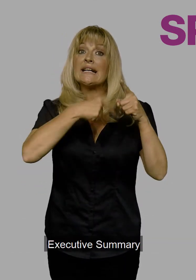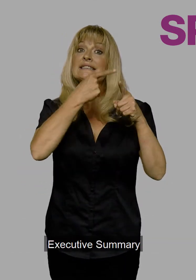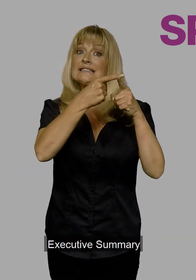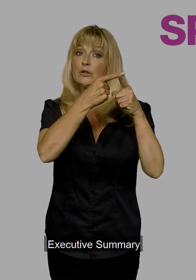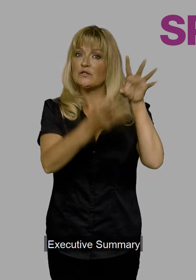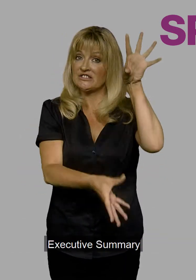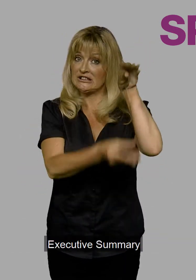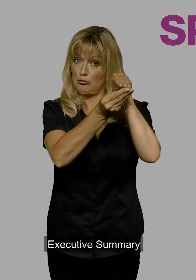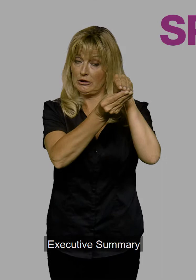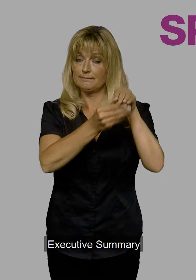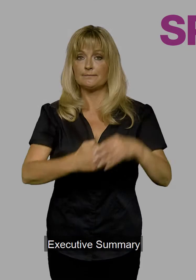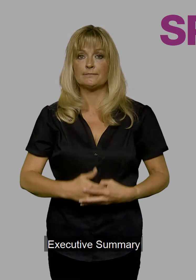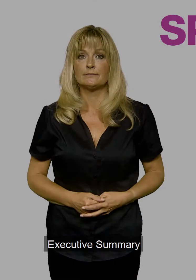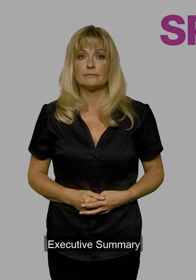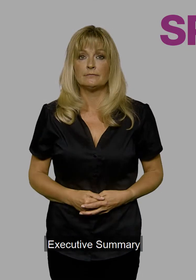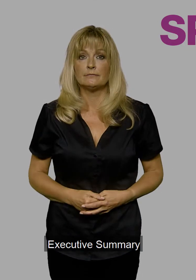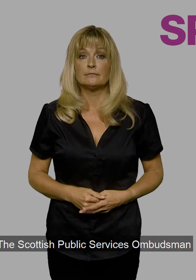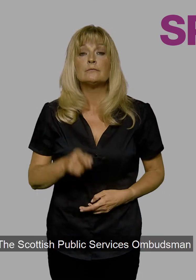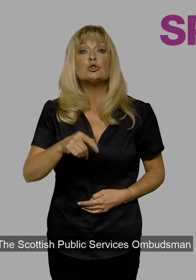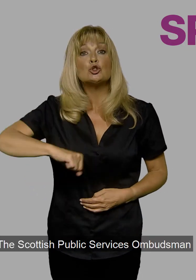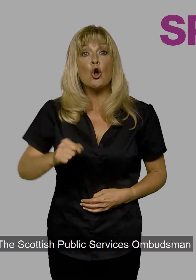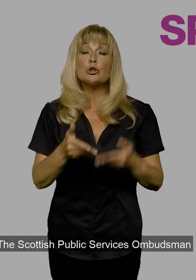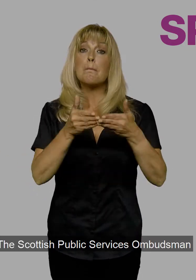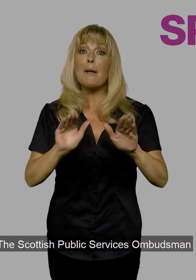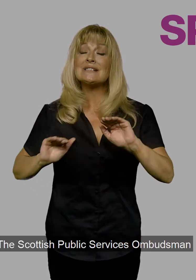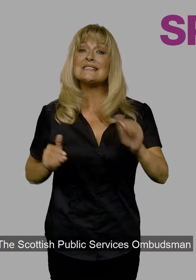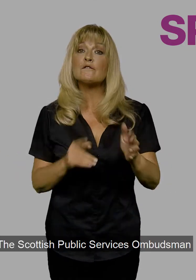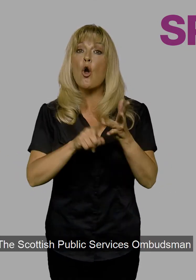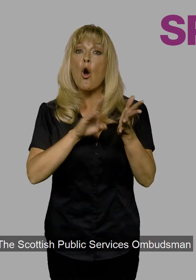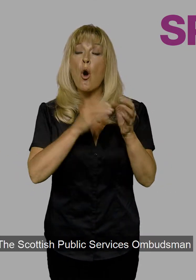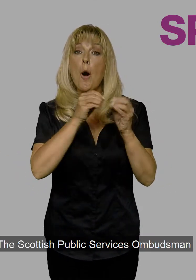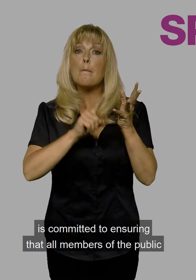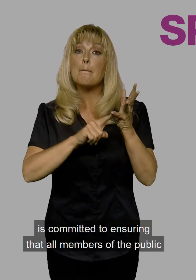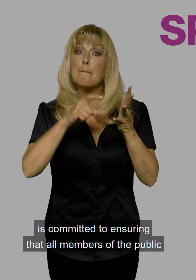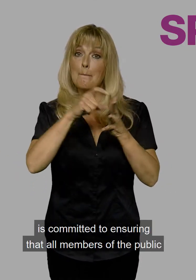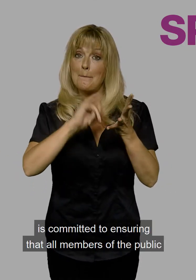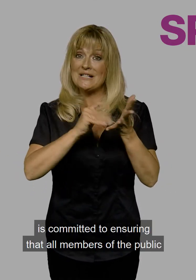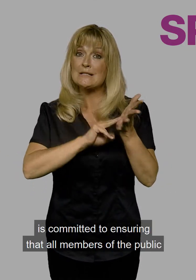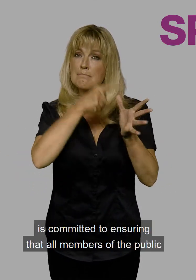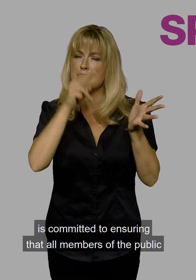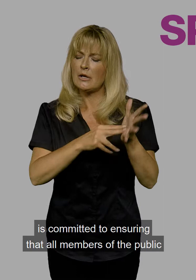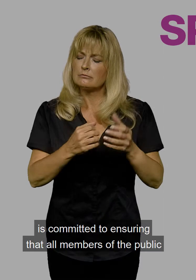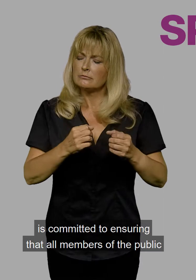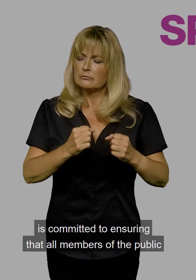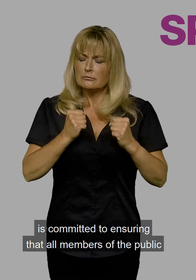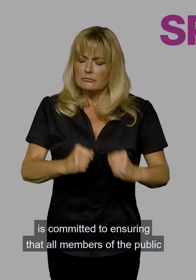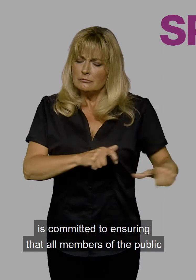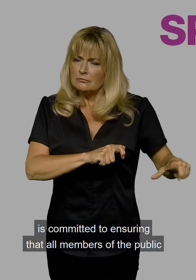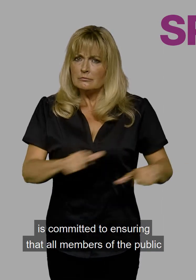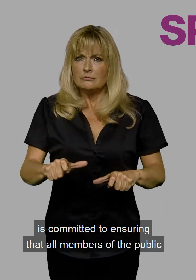Executive Summary. The Scottish Public Services Ombudsman is committed to ensuring that all members of the public